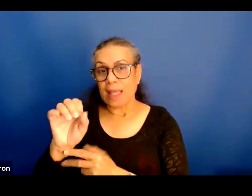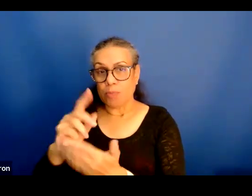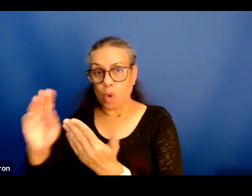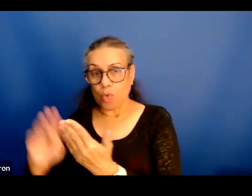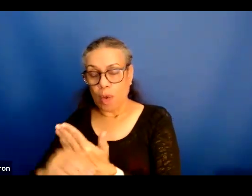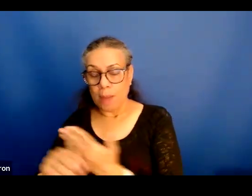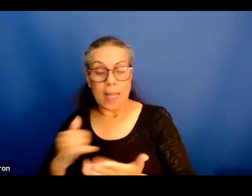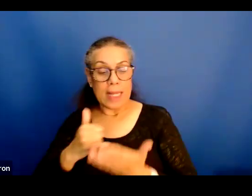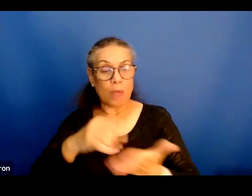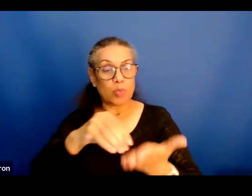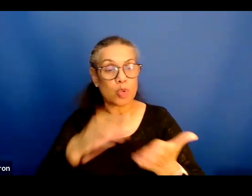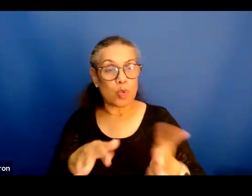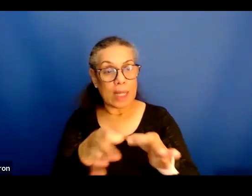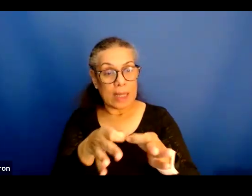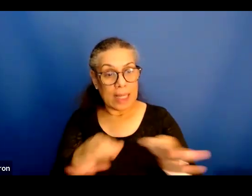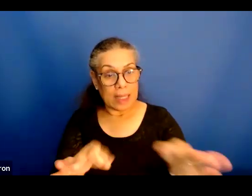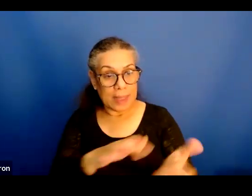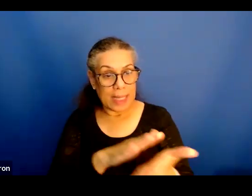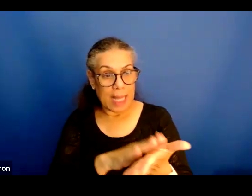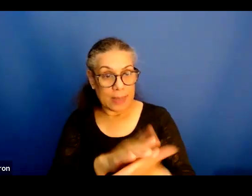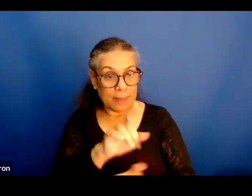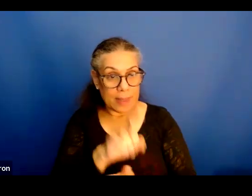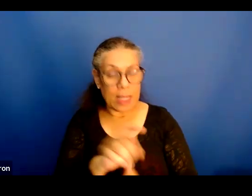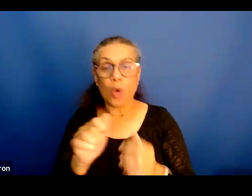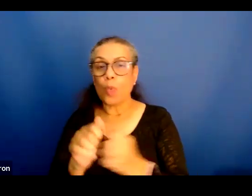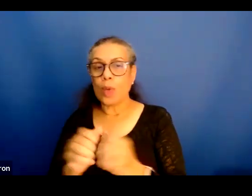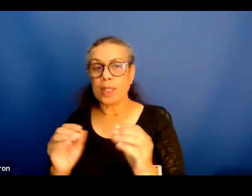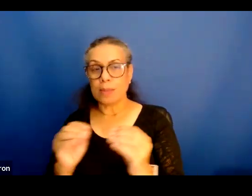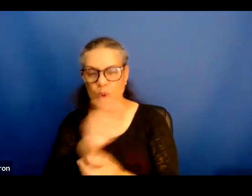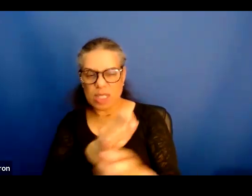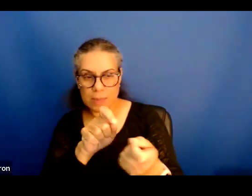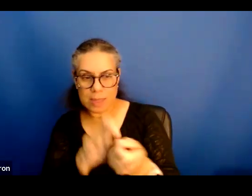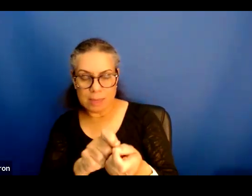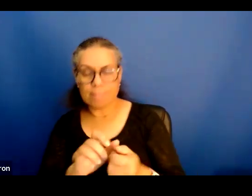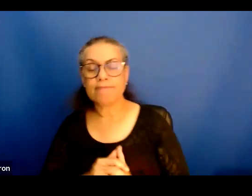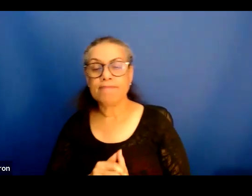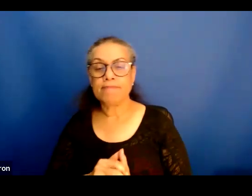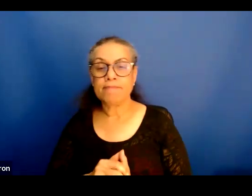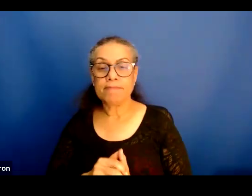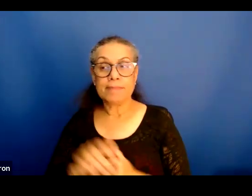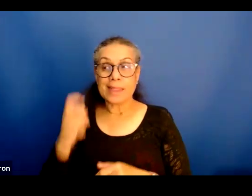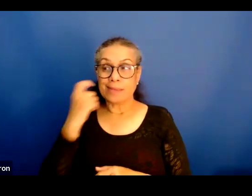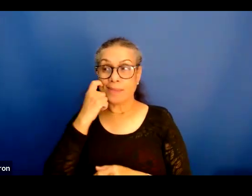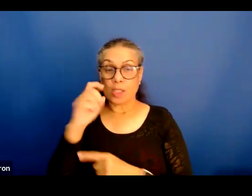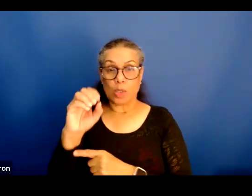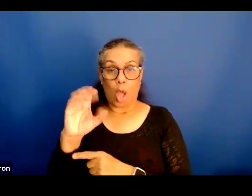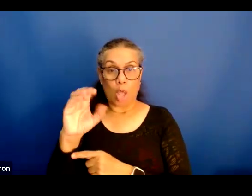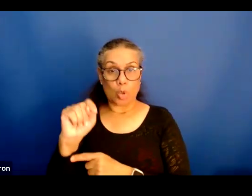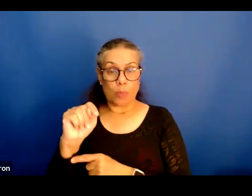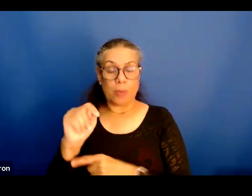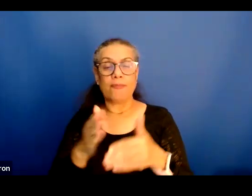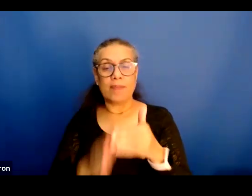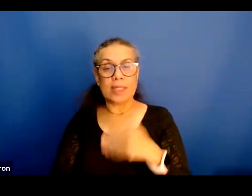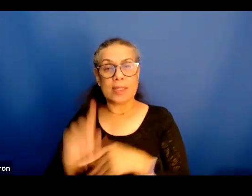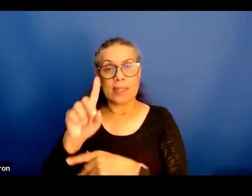meet the students' linguistic and academic needs with greater precision. This past October, we completed the